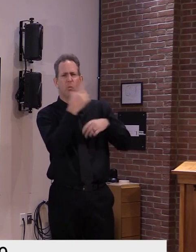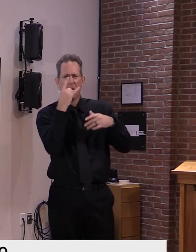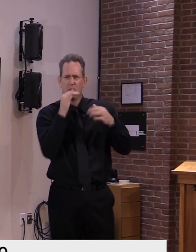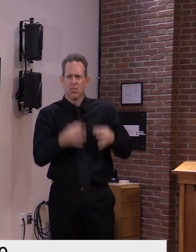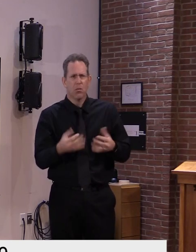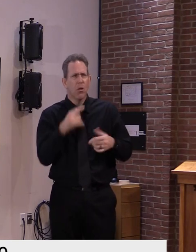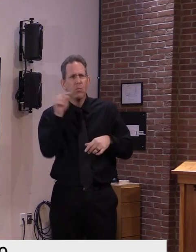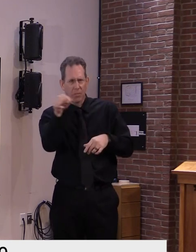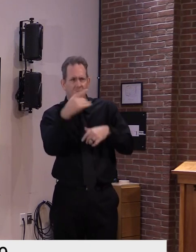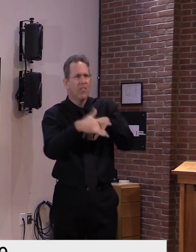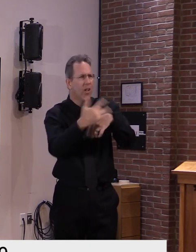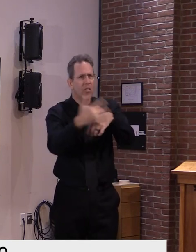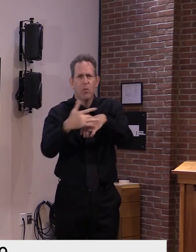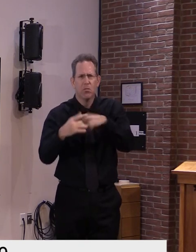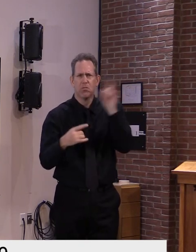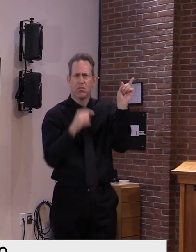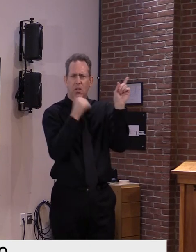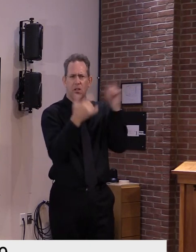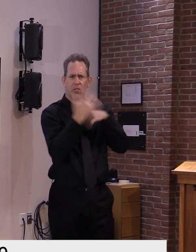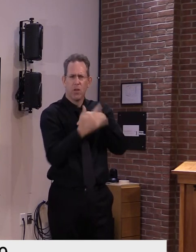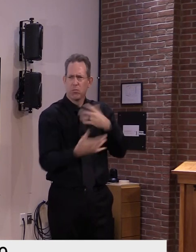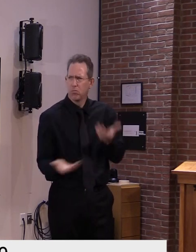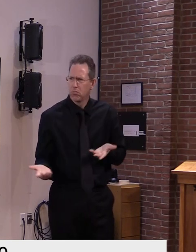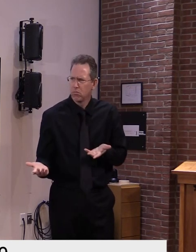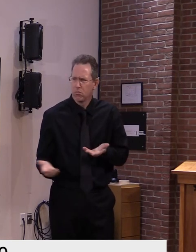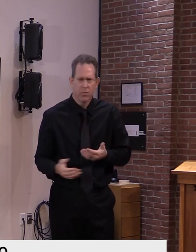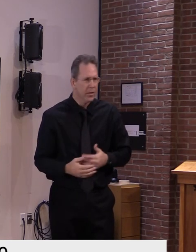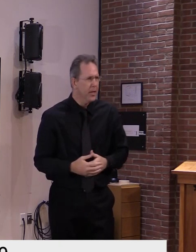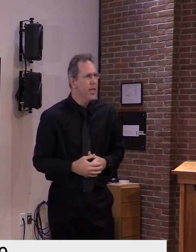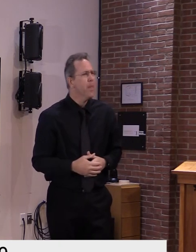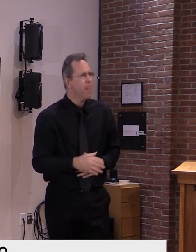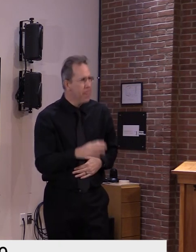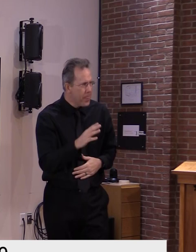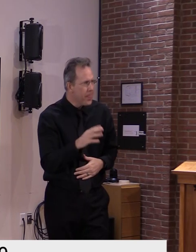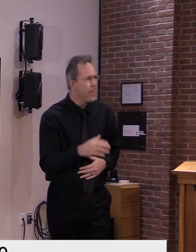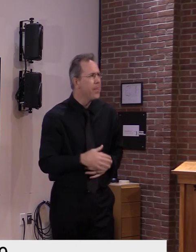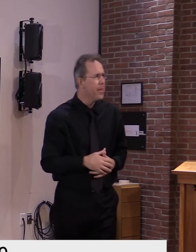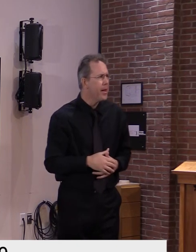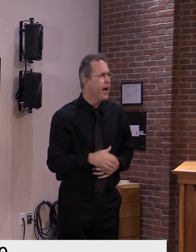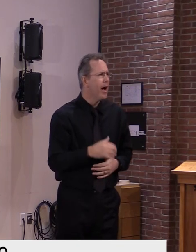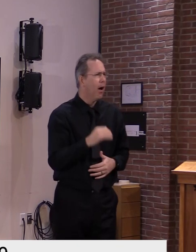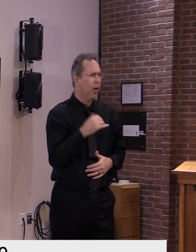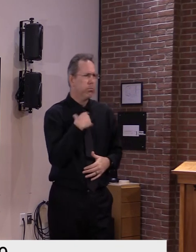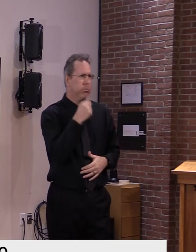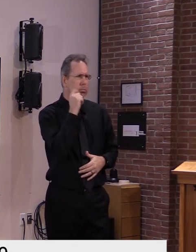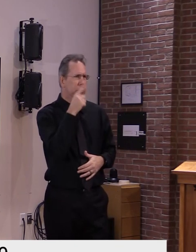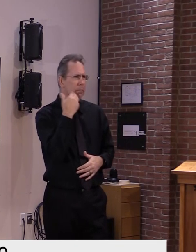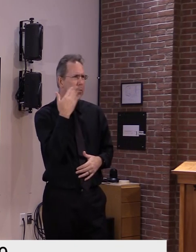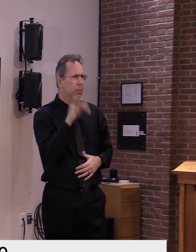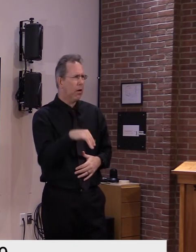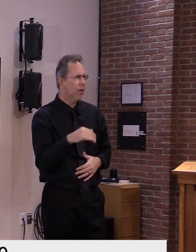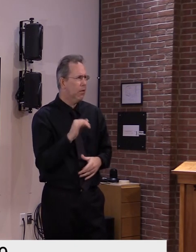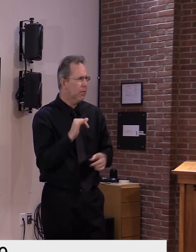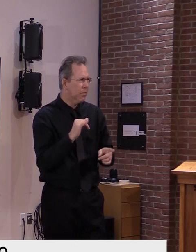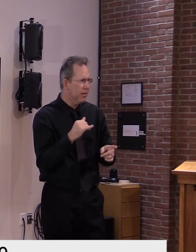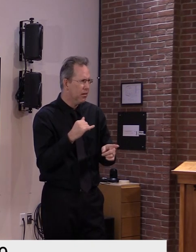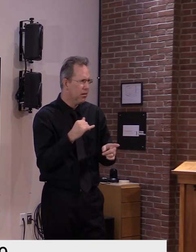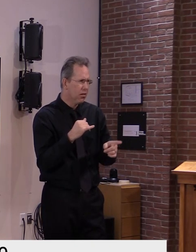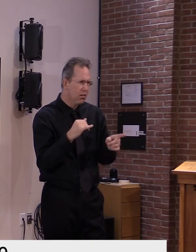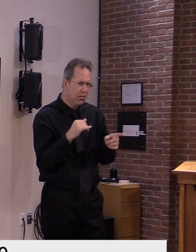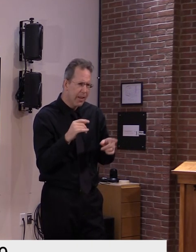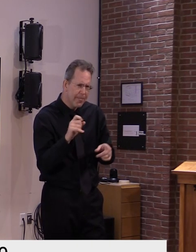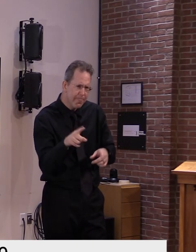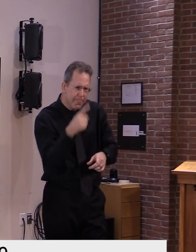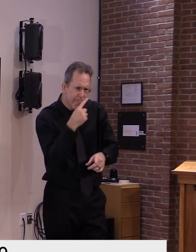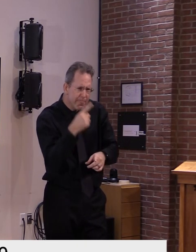but I would think we would have more testing facilities there, and I believe we do. Maybe Secretary Smith,